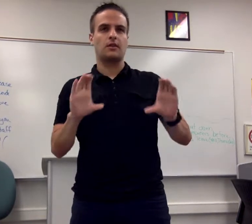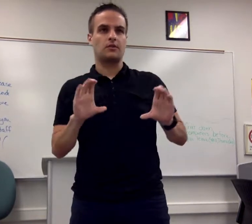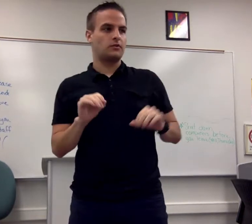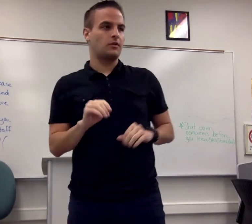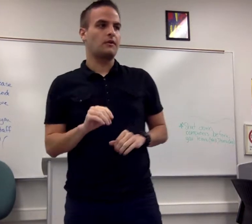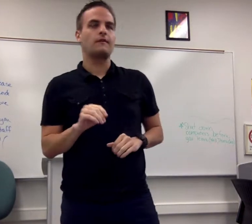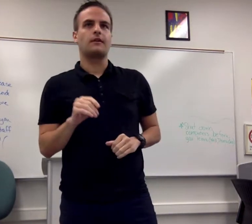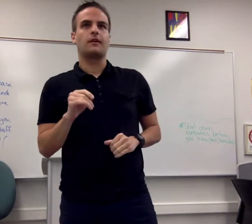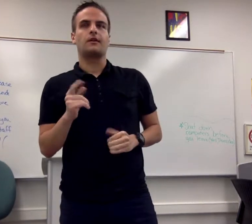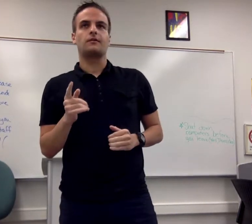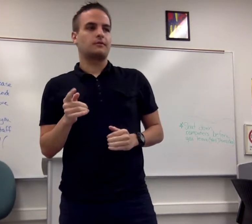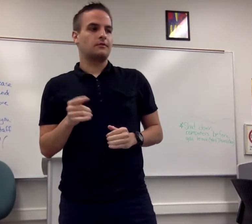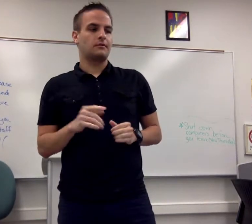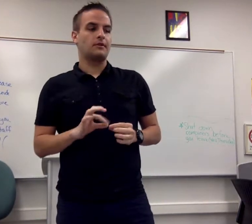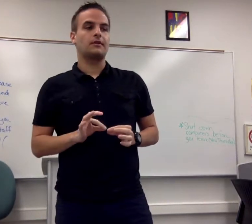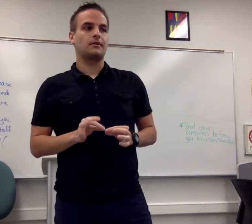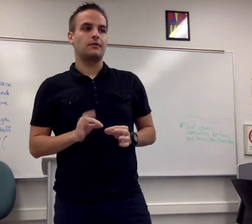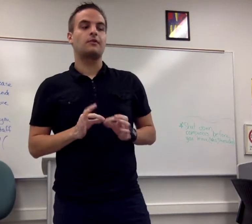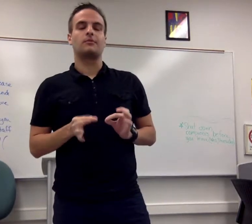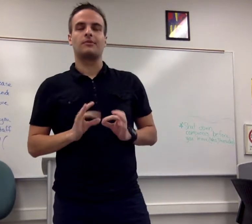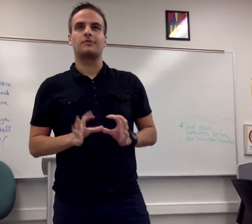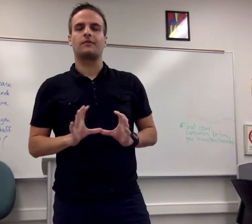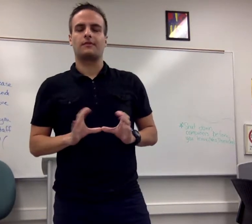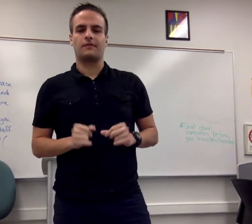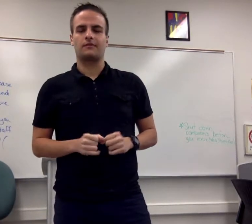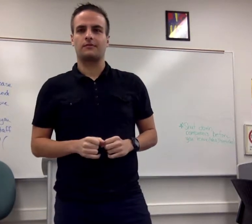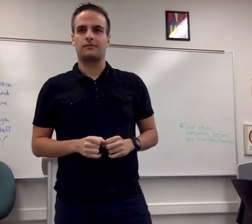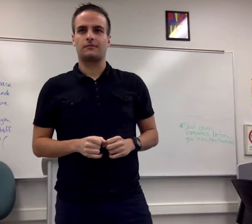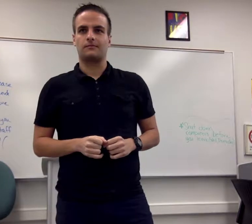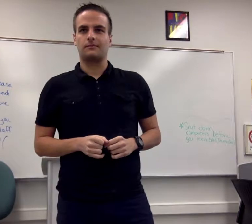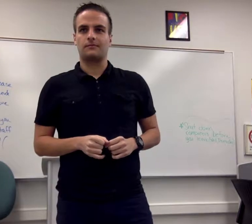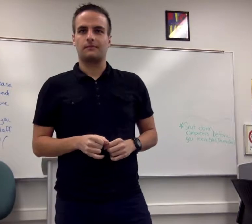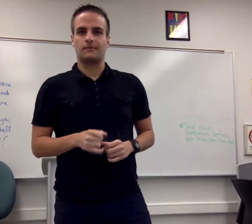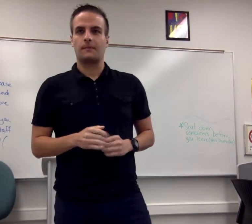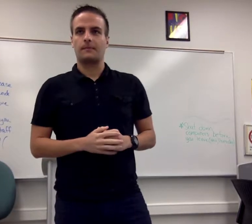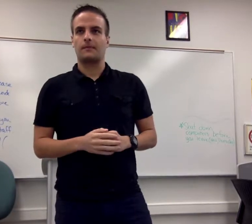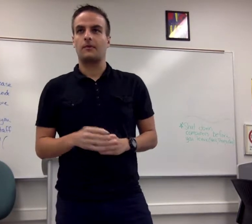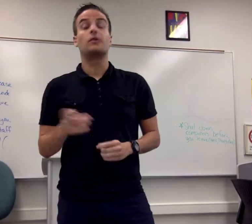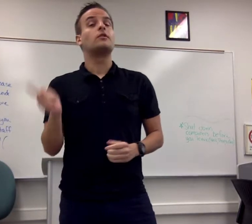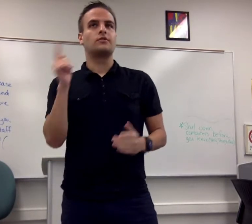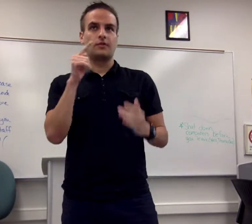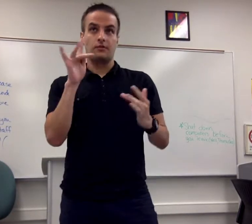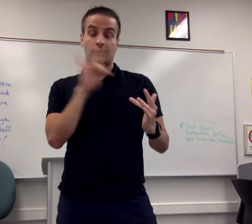to not enough CEUs. So you click on that link, and wow.